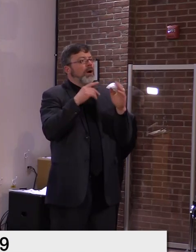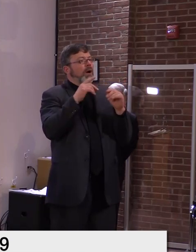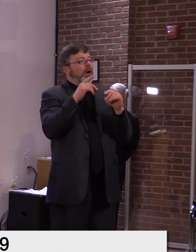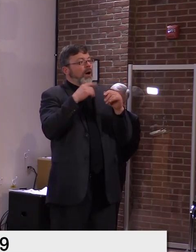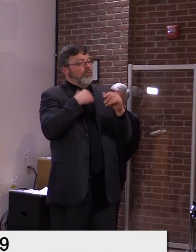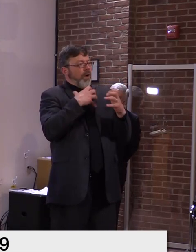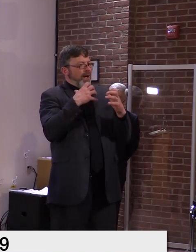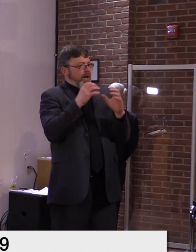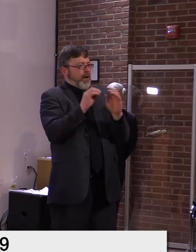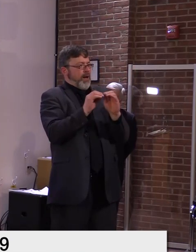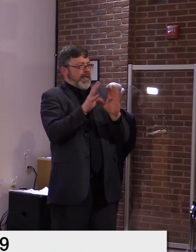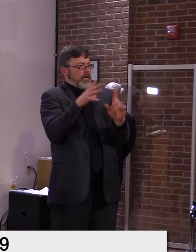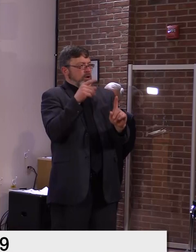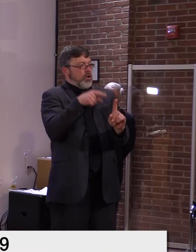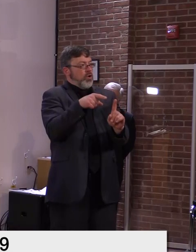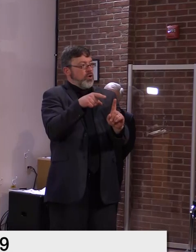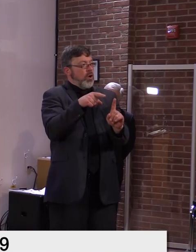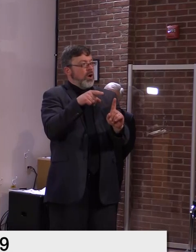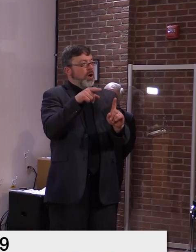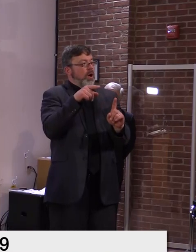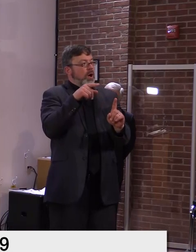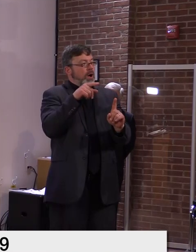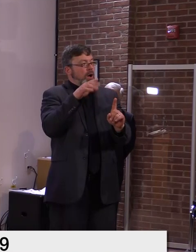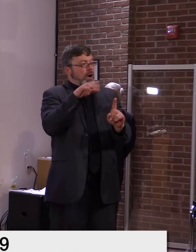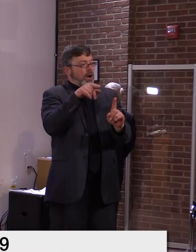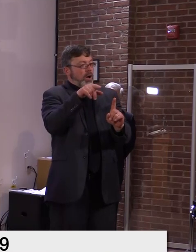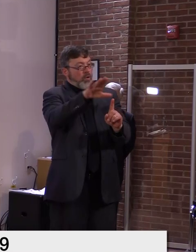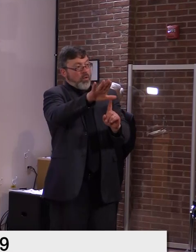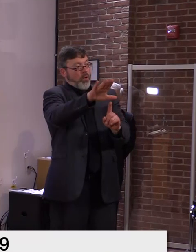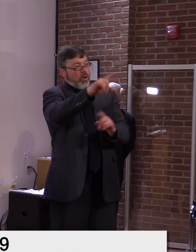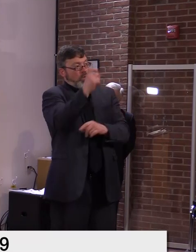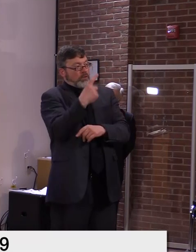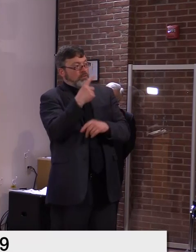months. I think what you might be referring to is